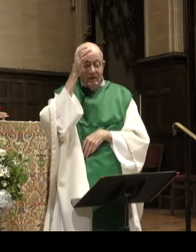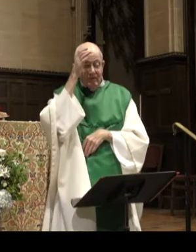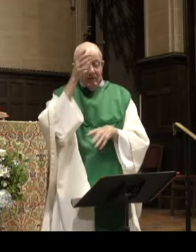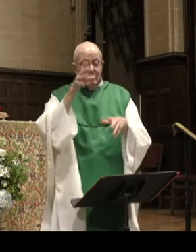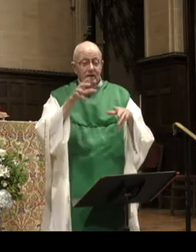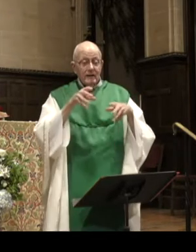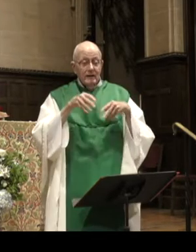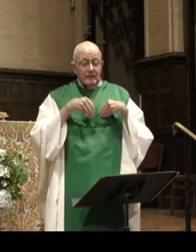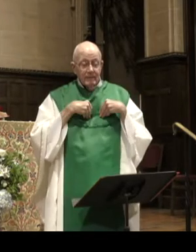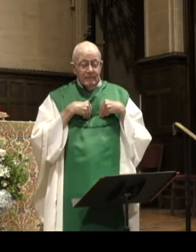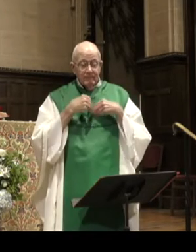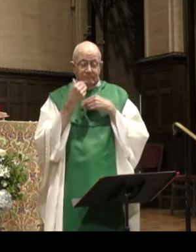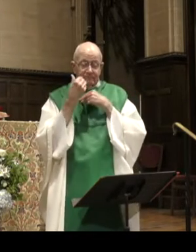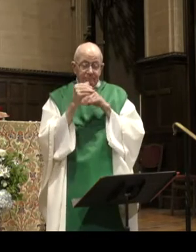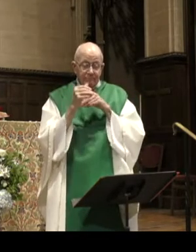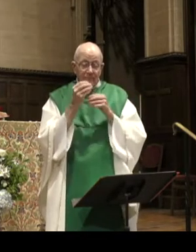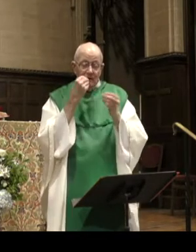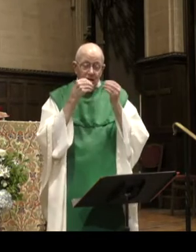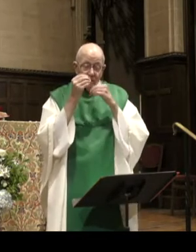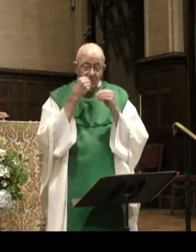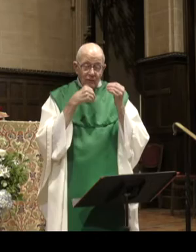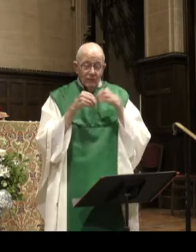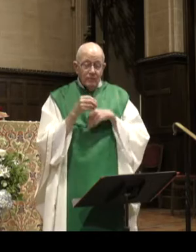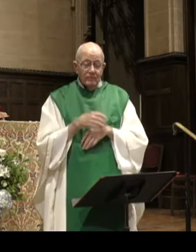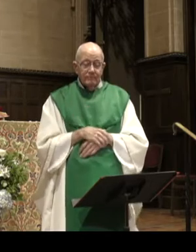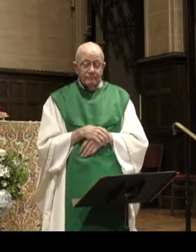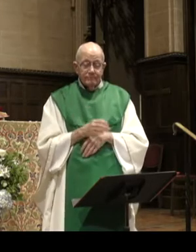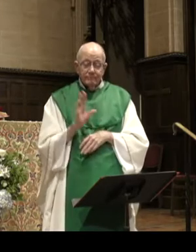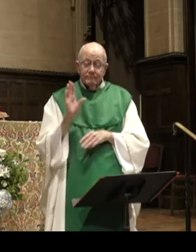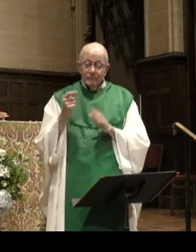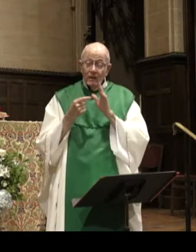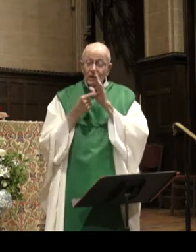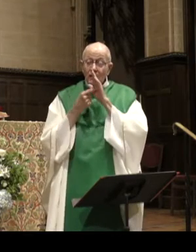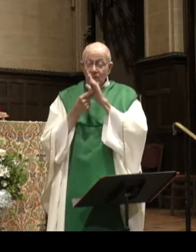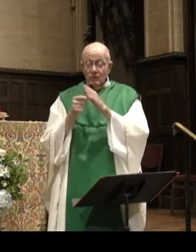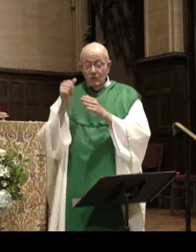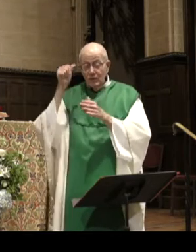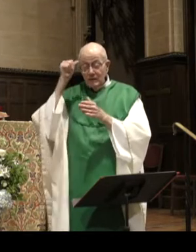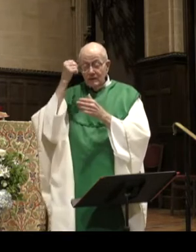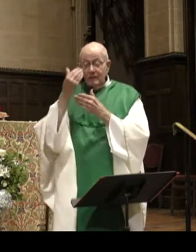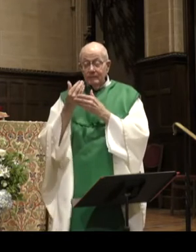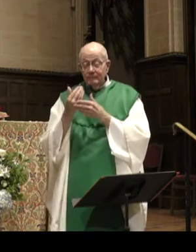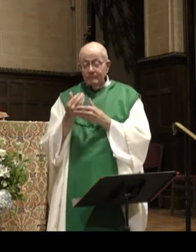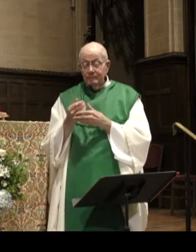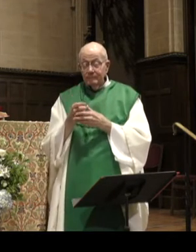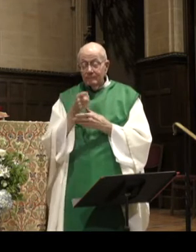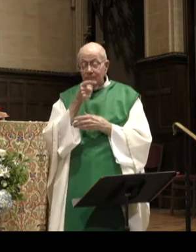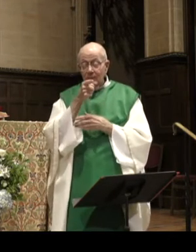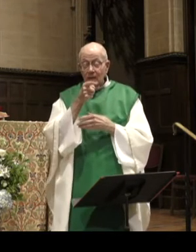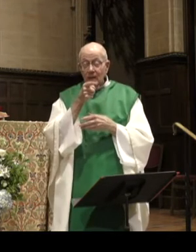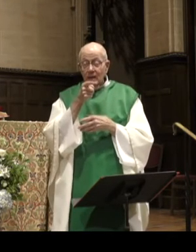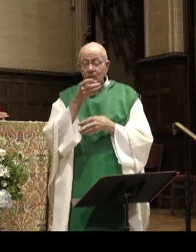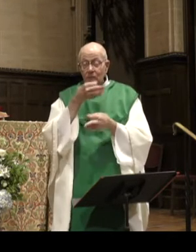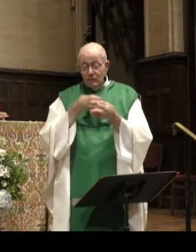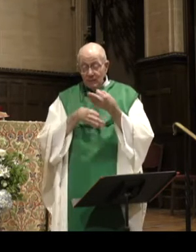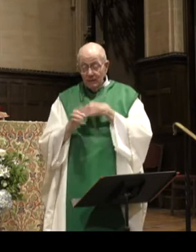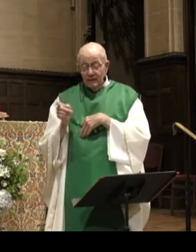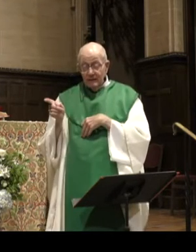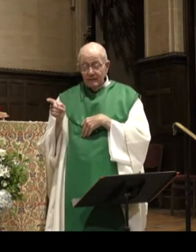The father accepted the limited food to show his son that taking